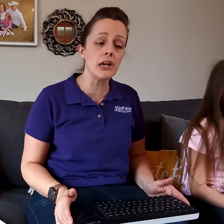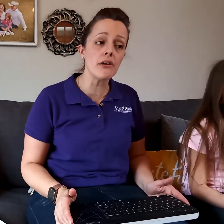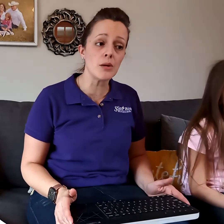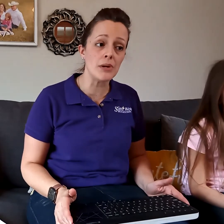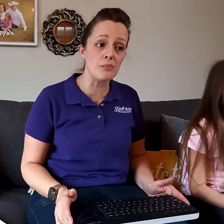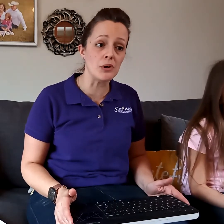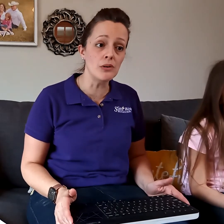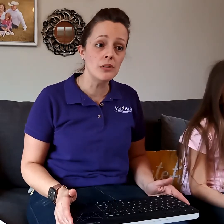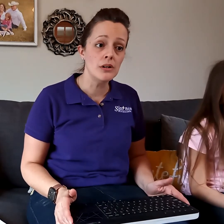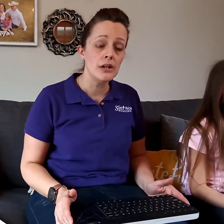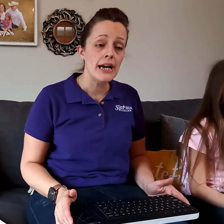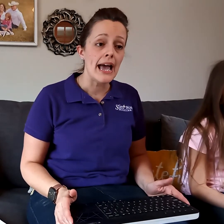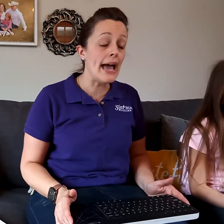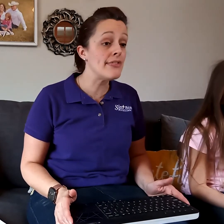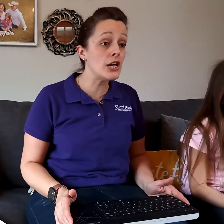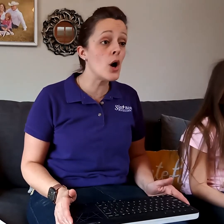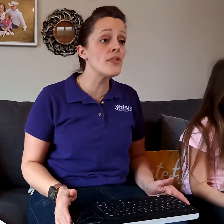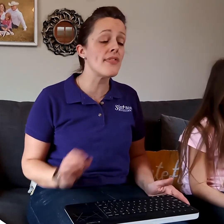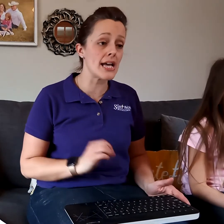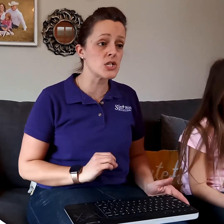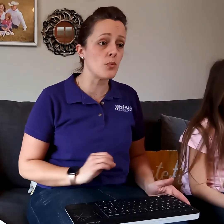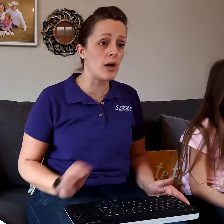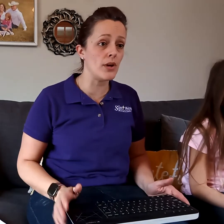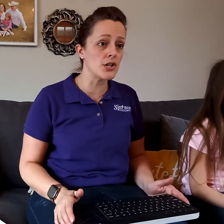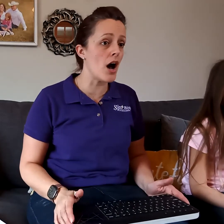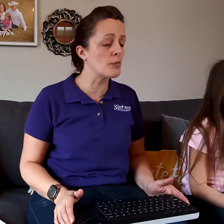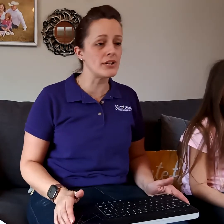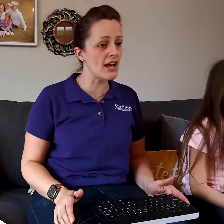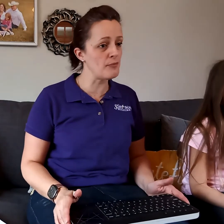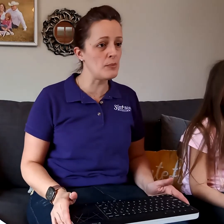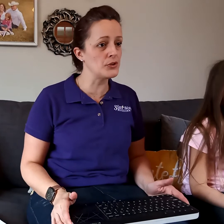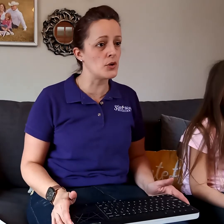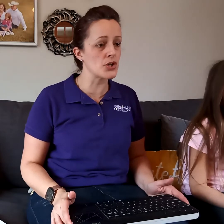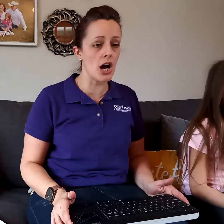hearing people and they know that that's the way we talk. But deaf people don't talk like